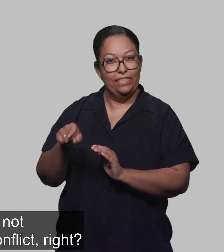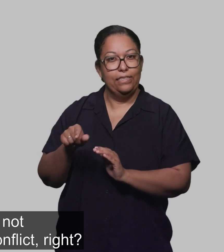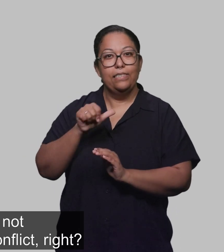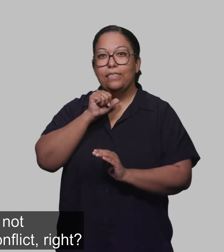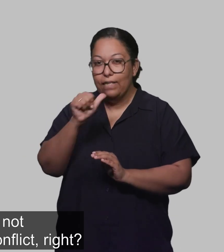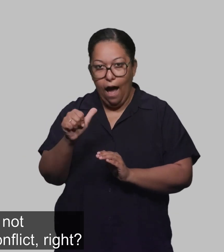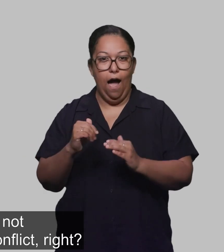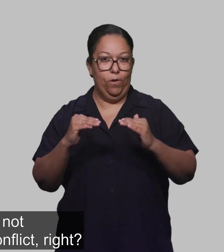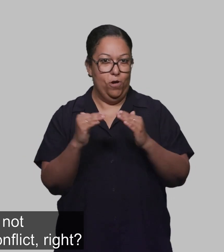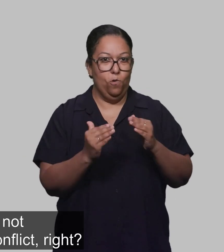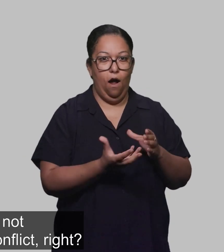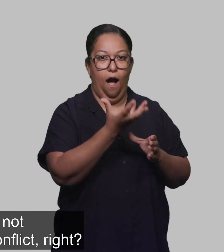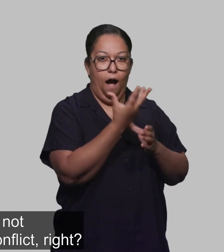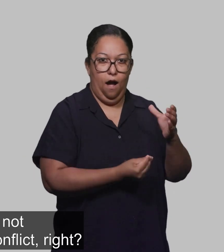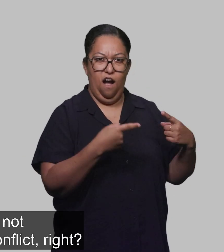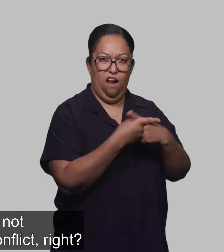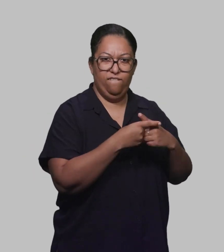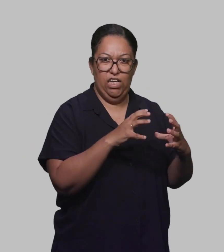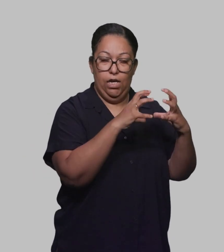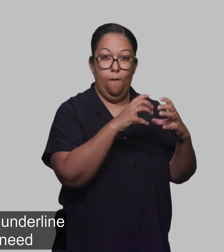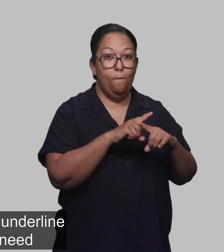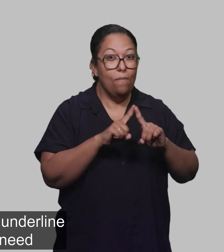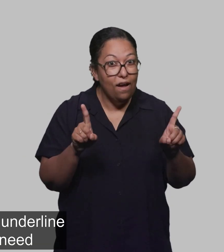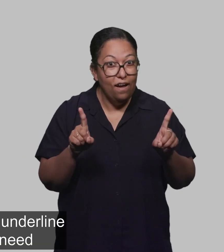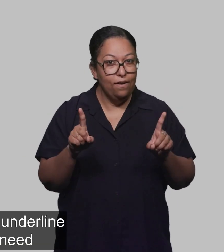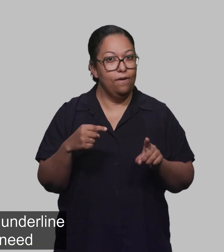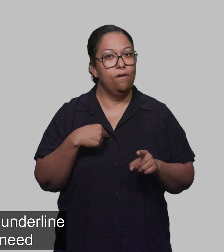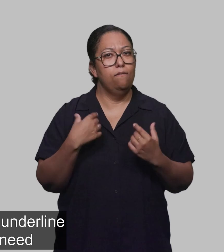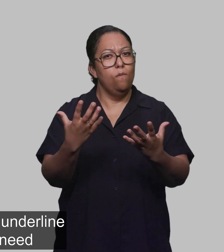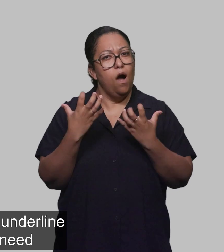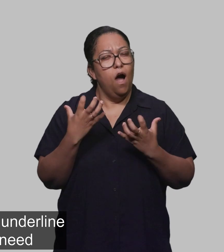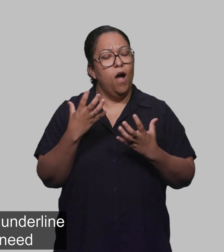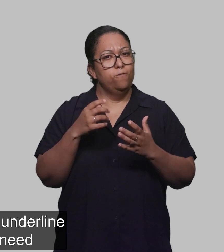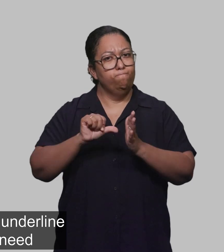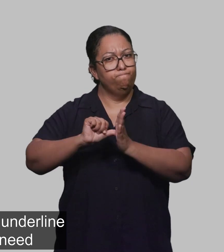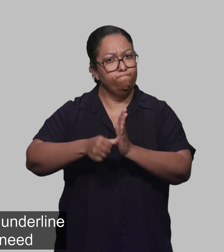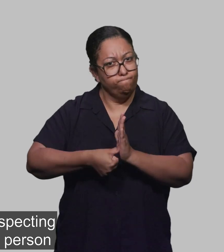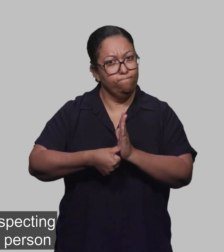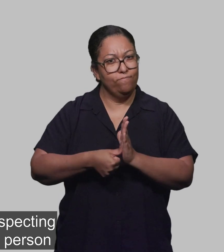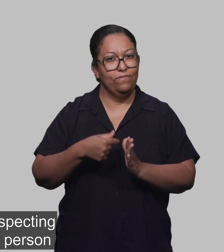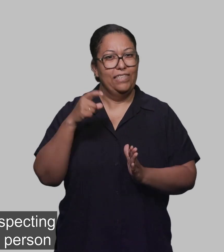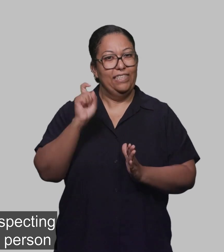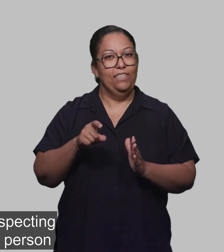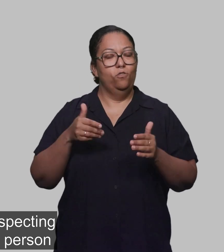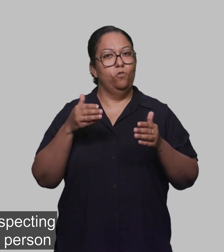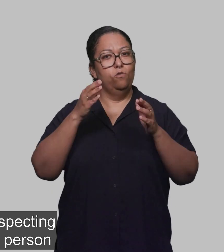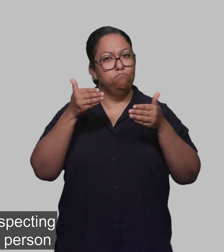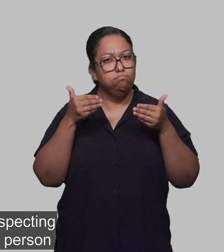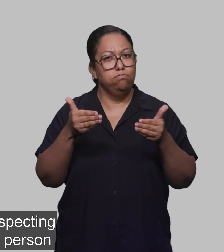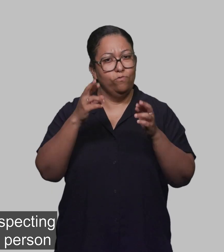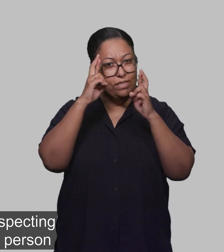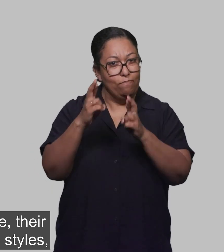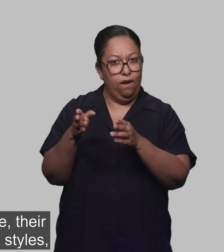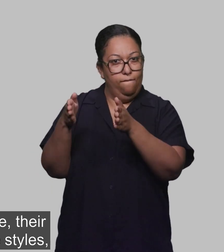Peace is not the absence of conflict, but what I want to underline is that we need to proceed respecting the life of